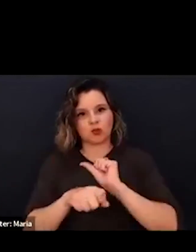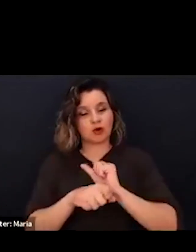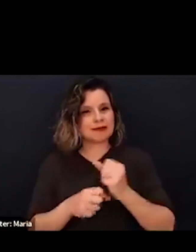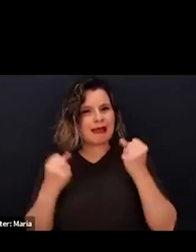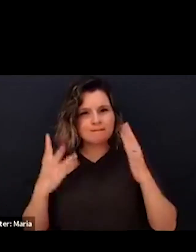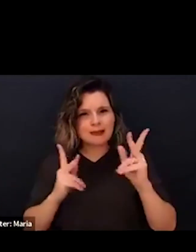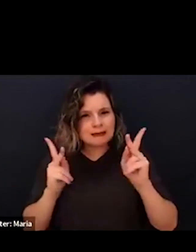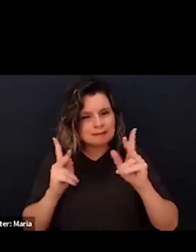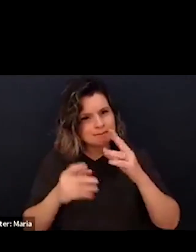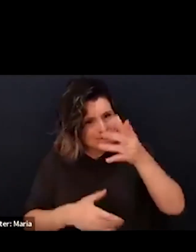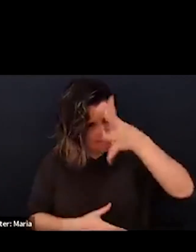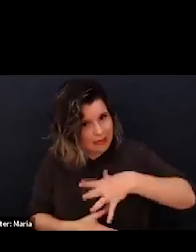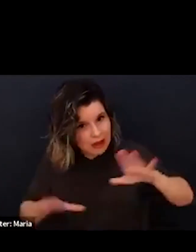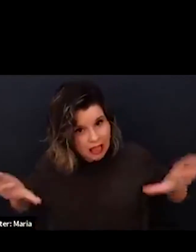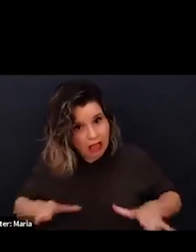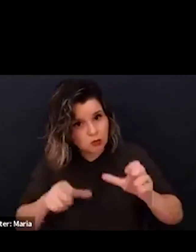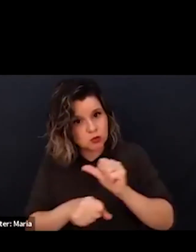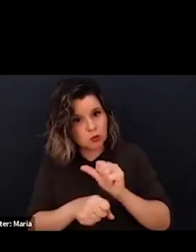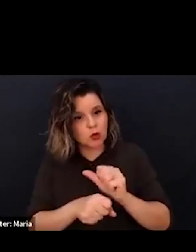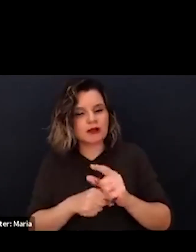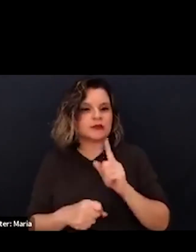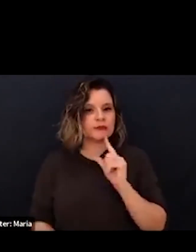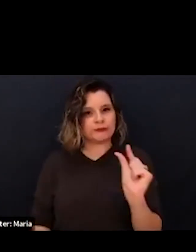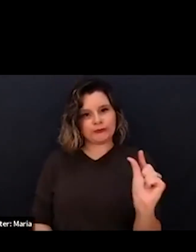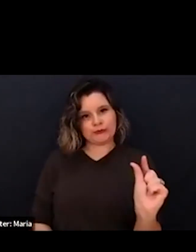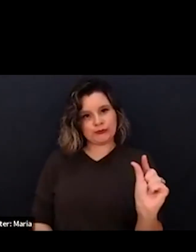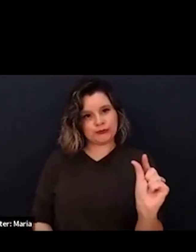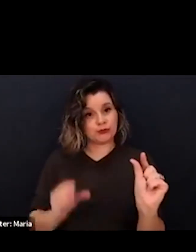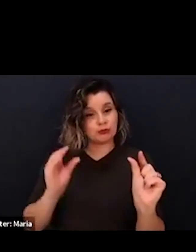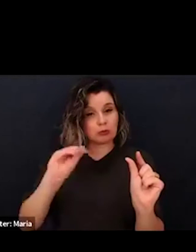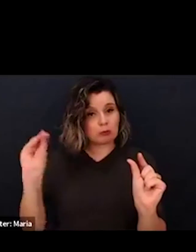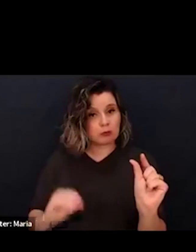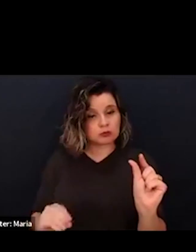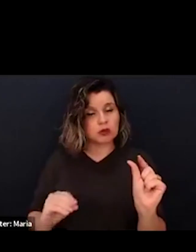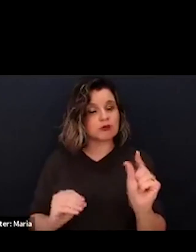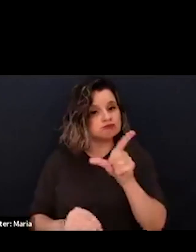men who are actively doing the work that needs to be done is a tiny percentage of